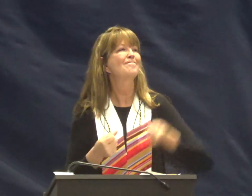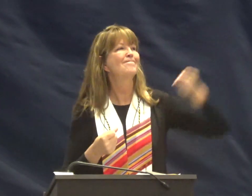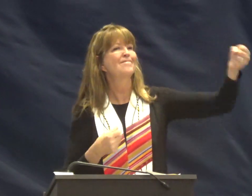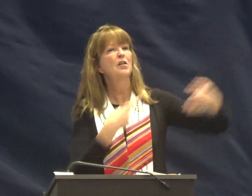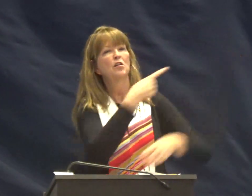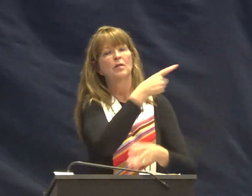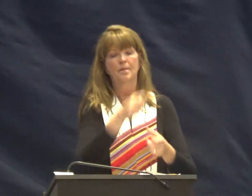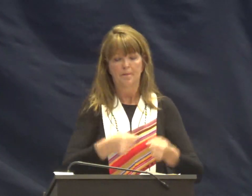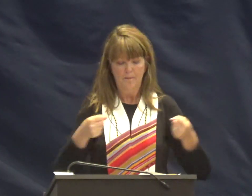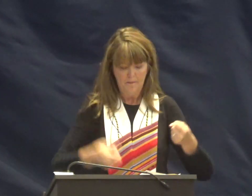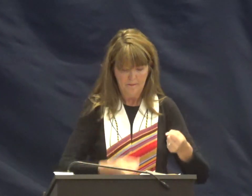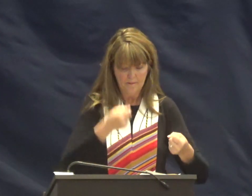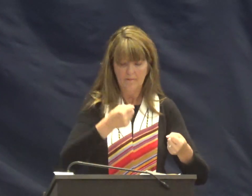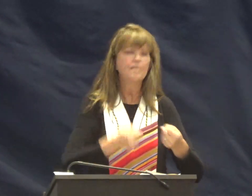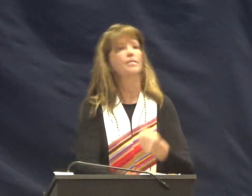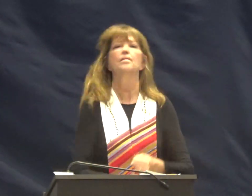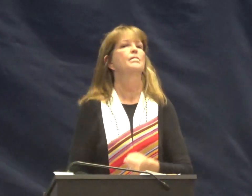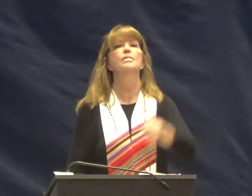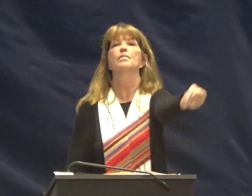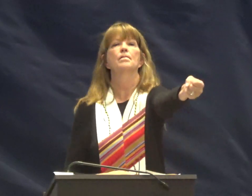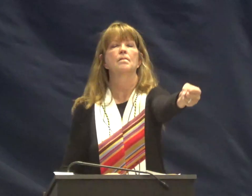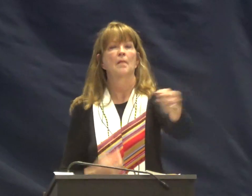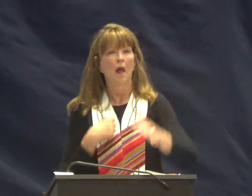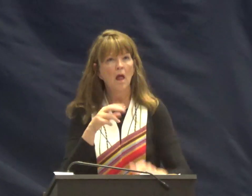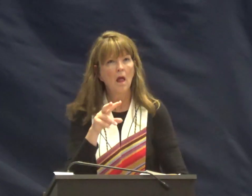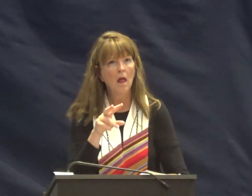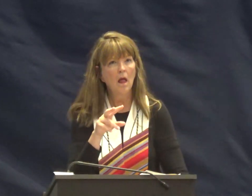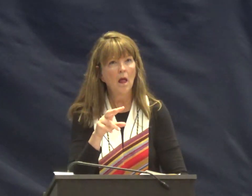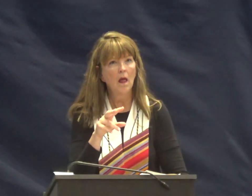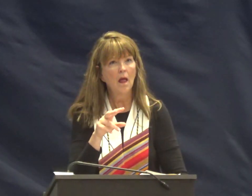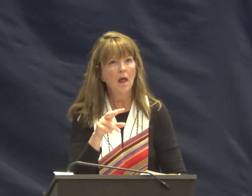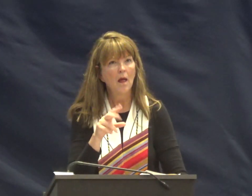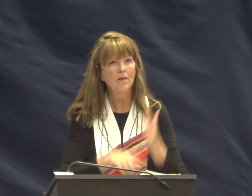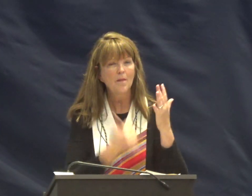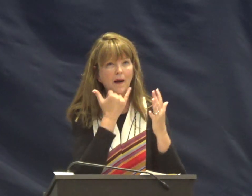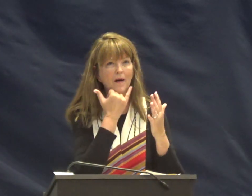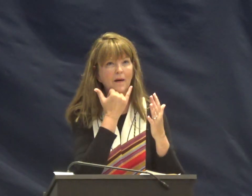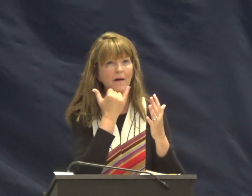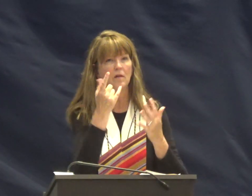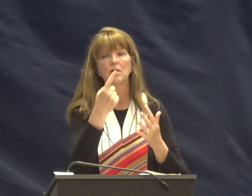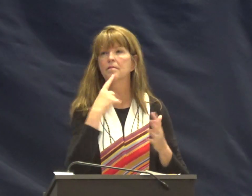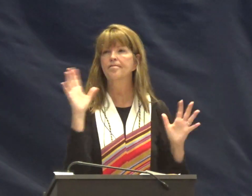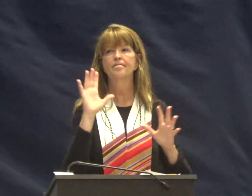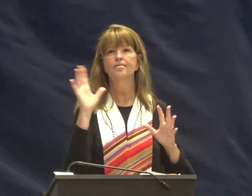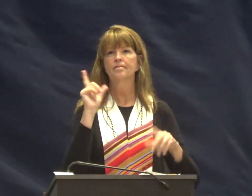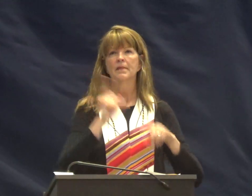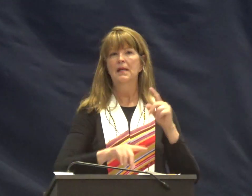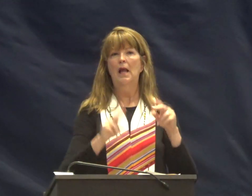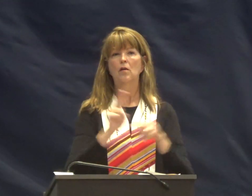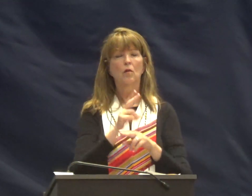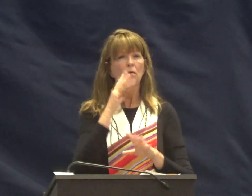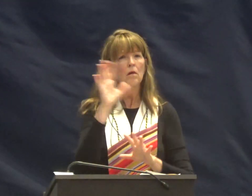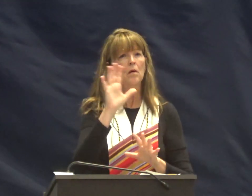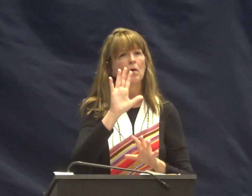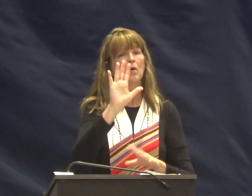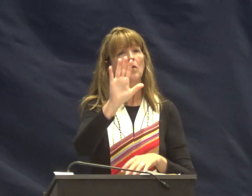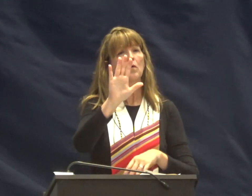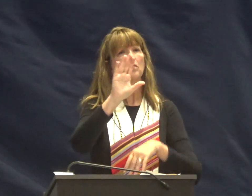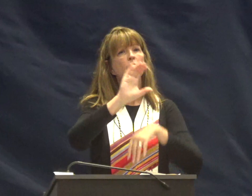been used a very few times. And I took them to her. She opened them up, looked at them, and gave them back to me. She said, no, we